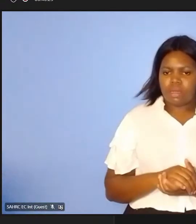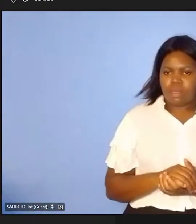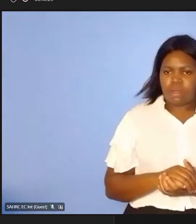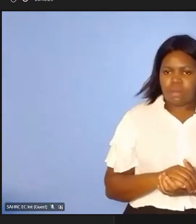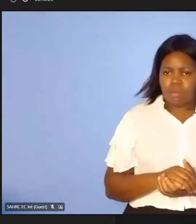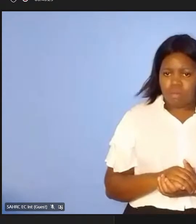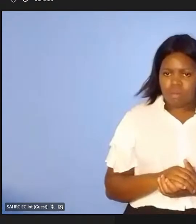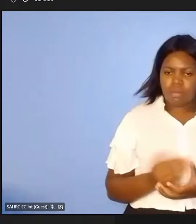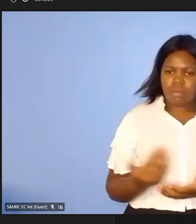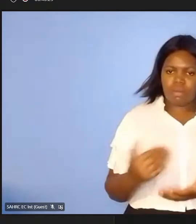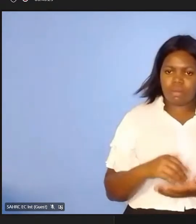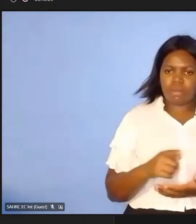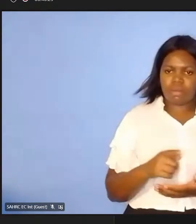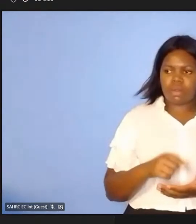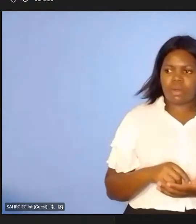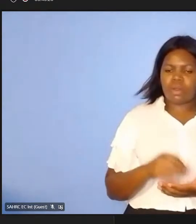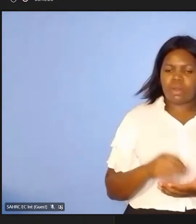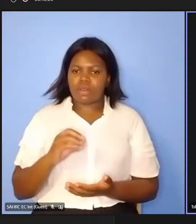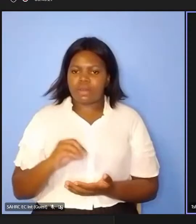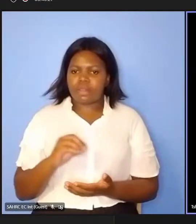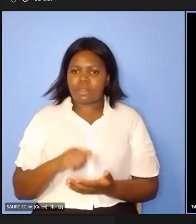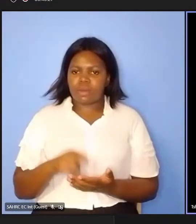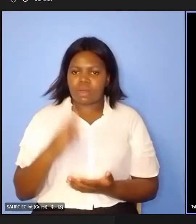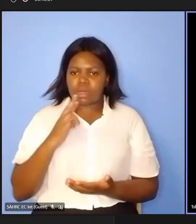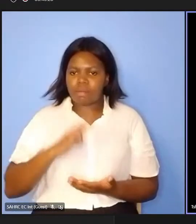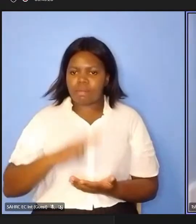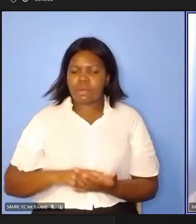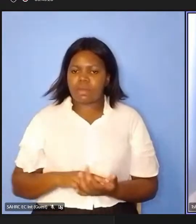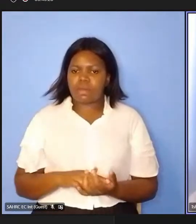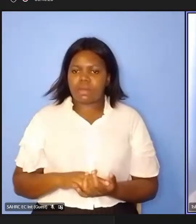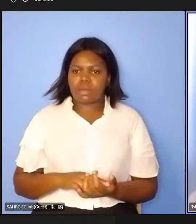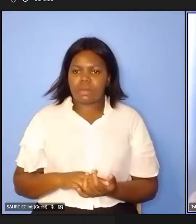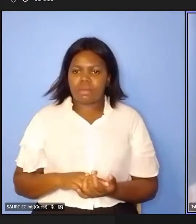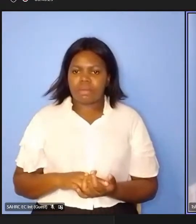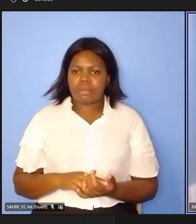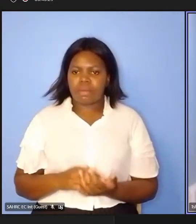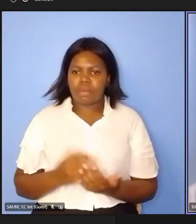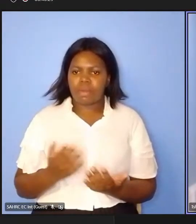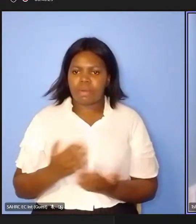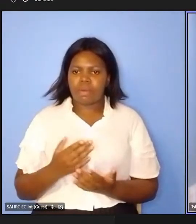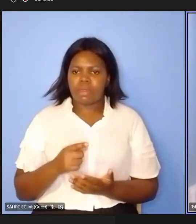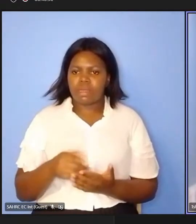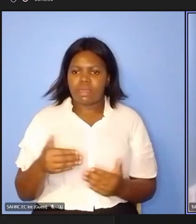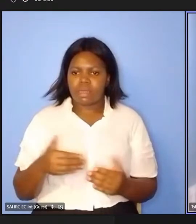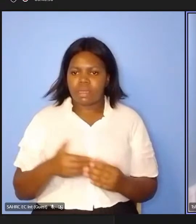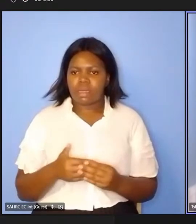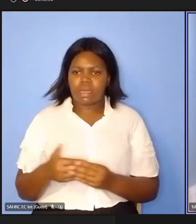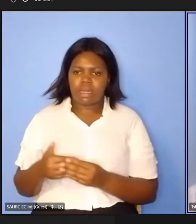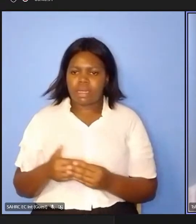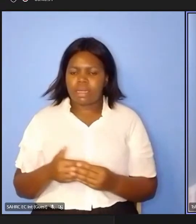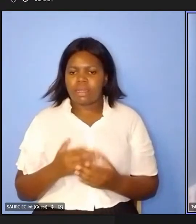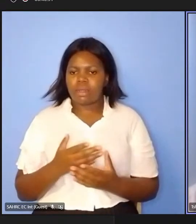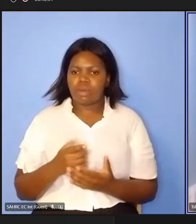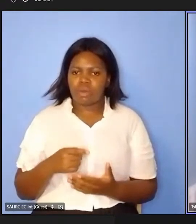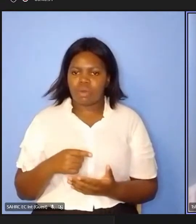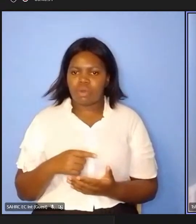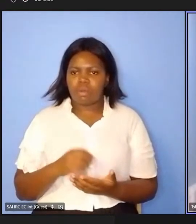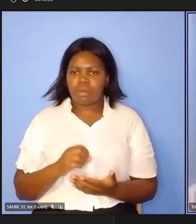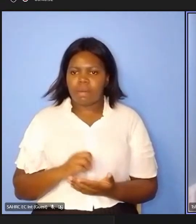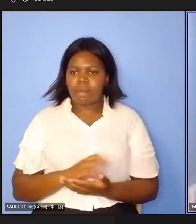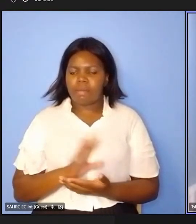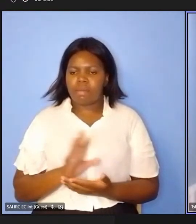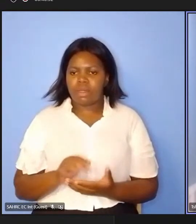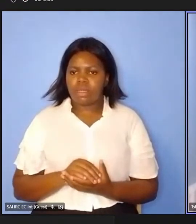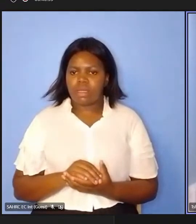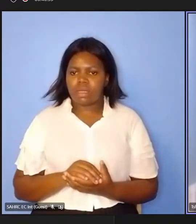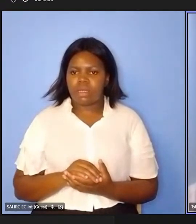the Office of MEC asking when the guidelines will be published have gone unanswered. Yet in the media, we've seen the end of